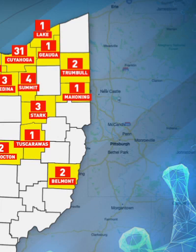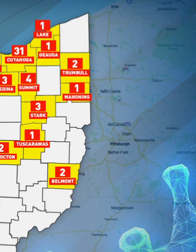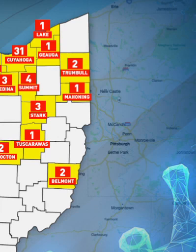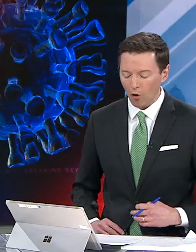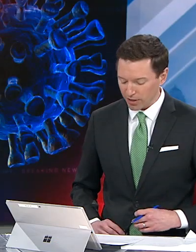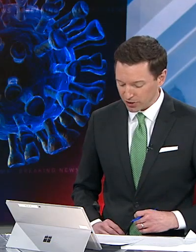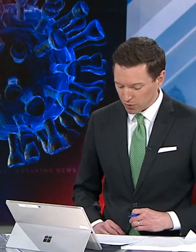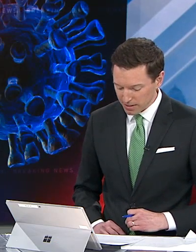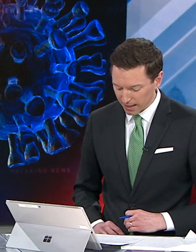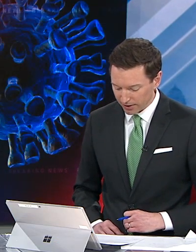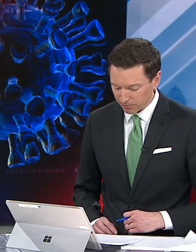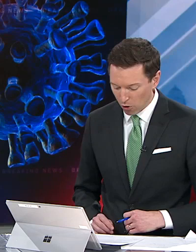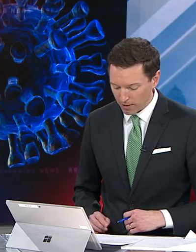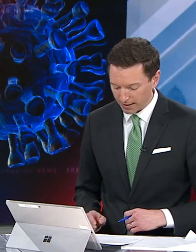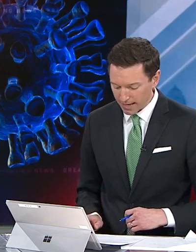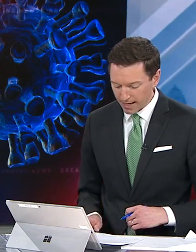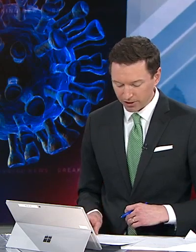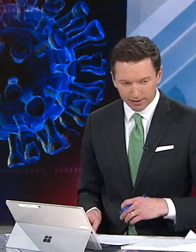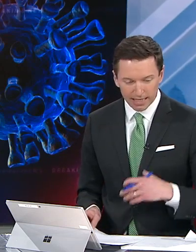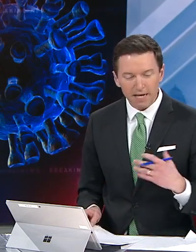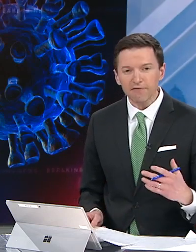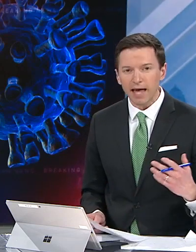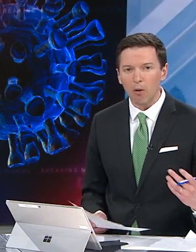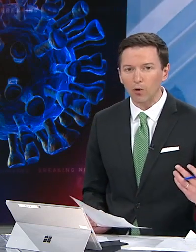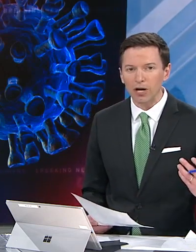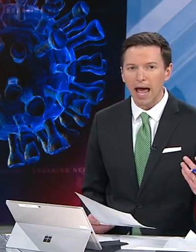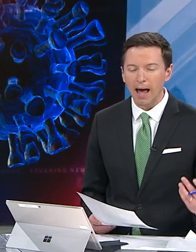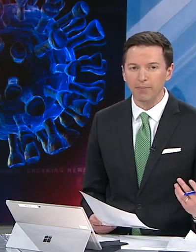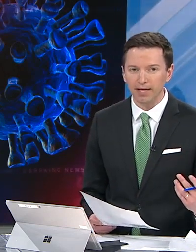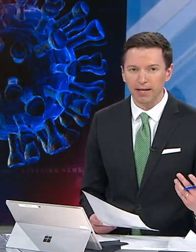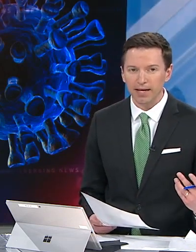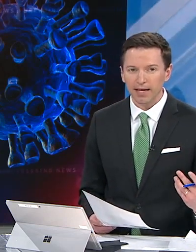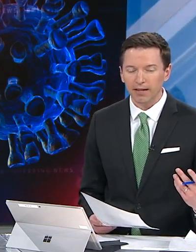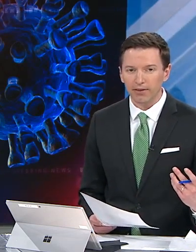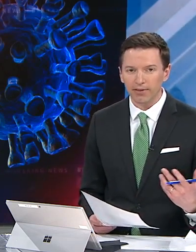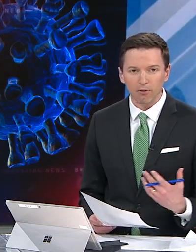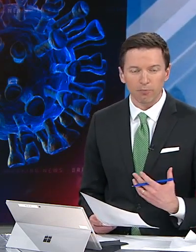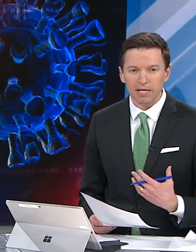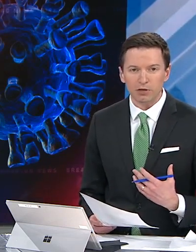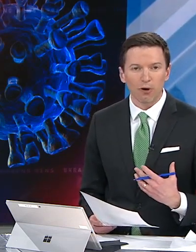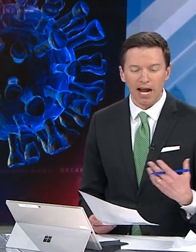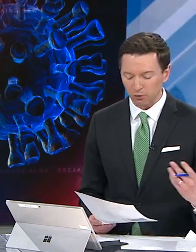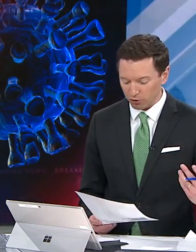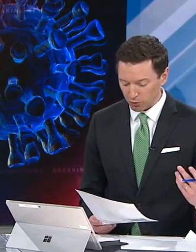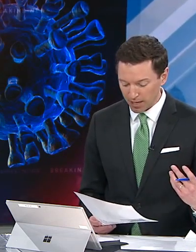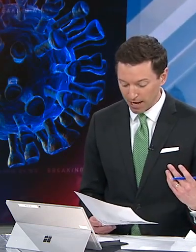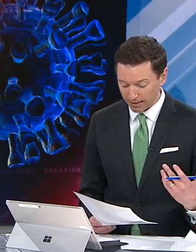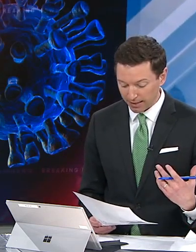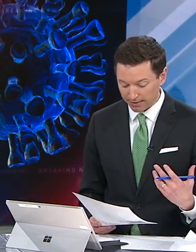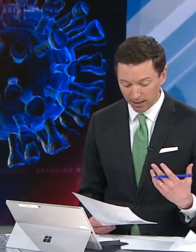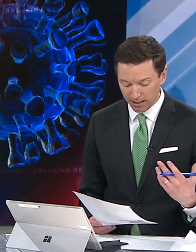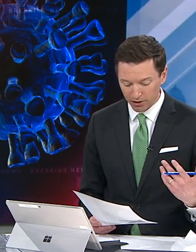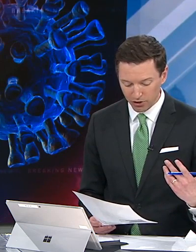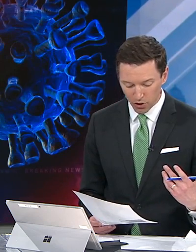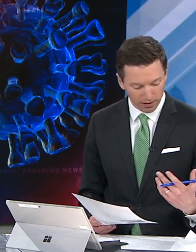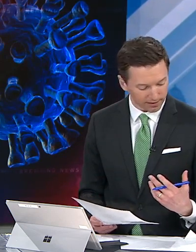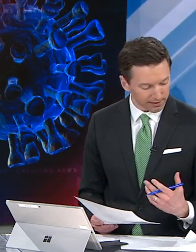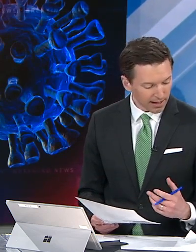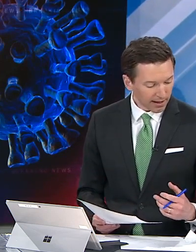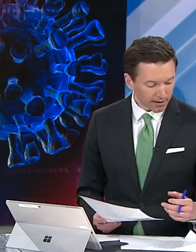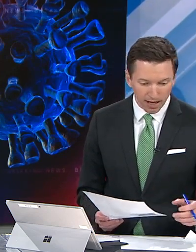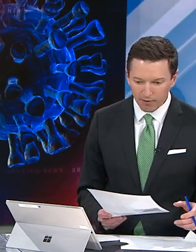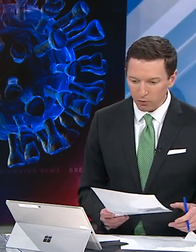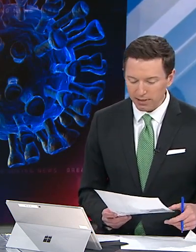said, we're kind of already doing that at this moment. She said, if that were to happen, it would be gradual. You would not get a sudden